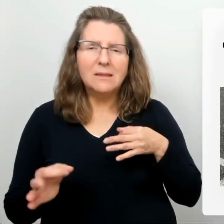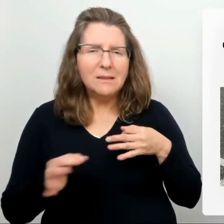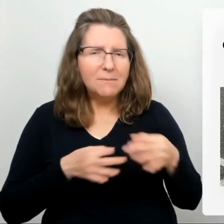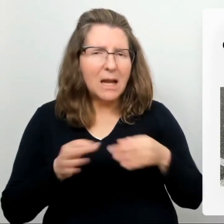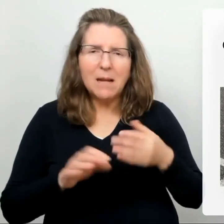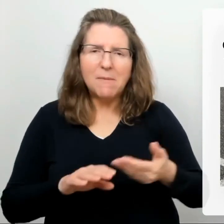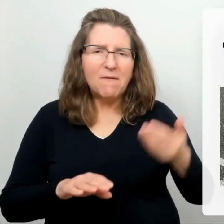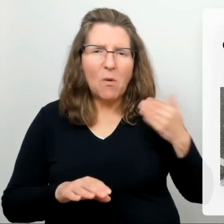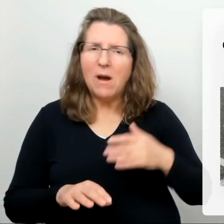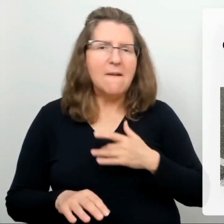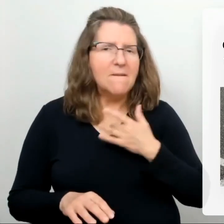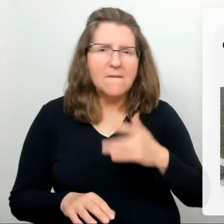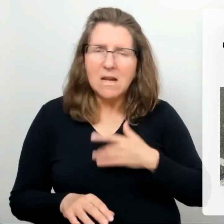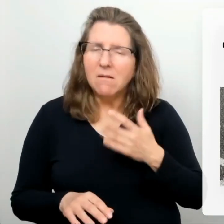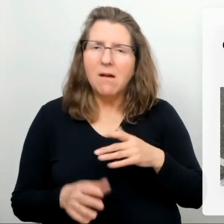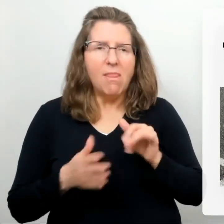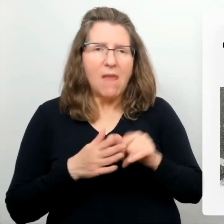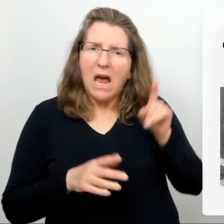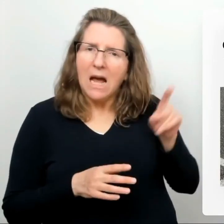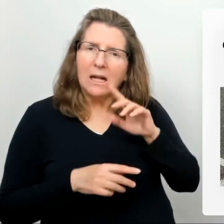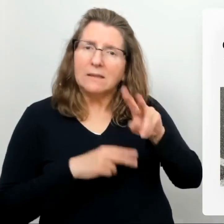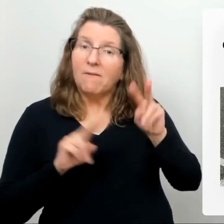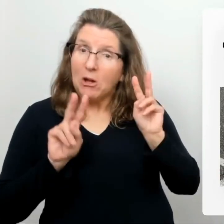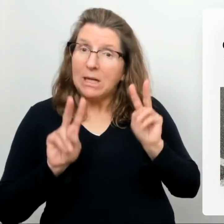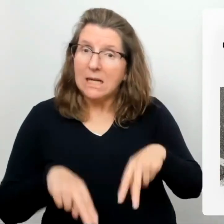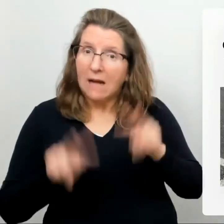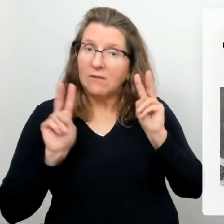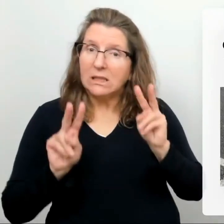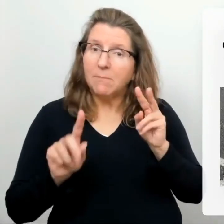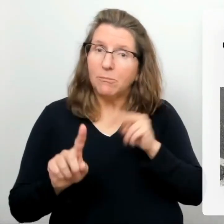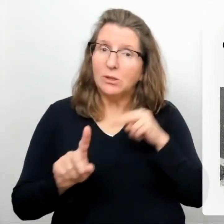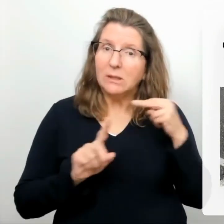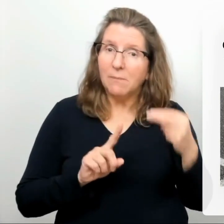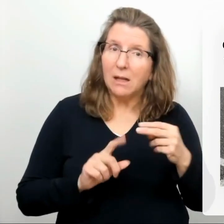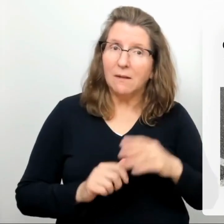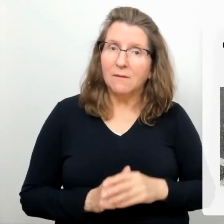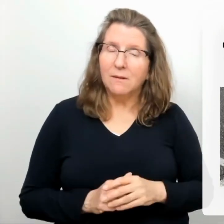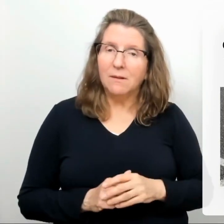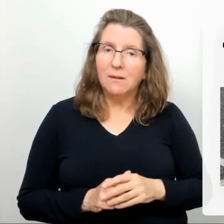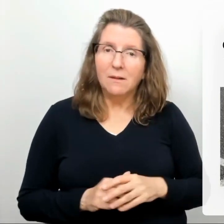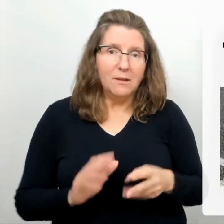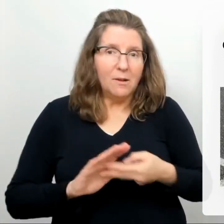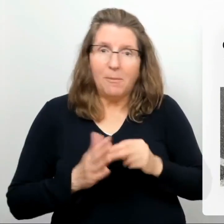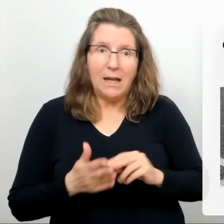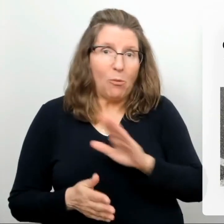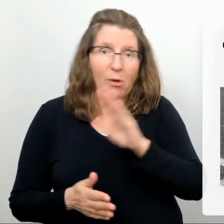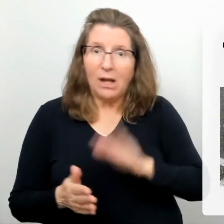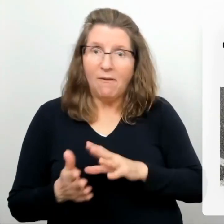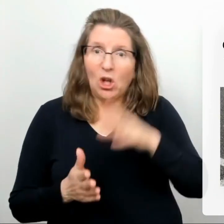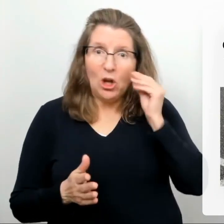As I mentioned before, to me, this support comes from a very deficit model perspective. It presumes he